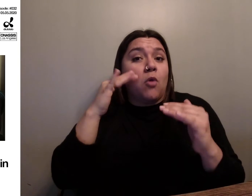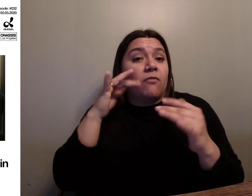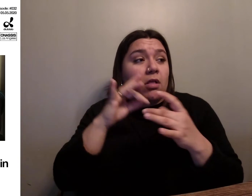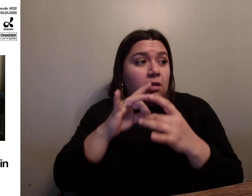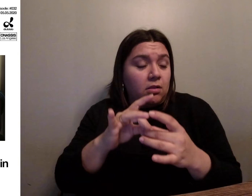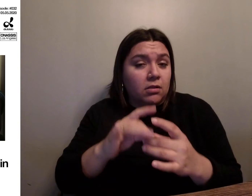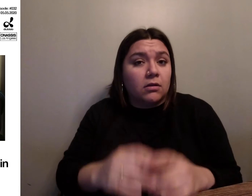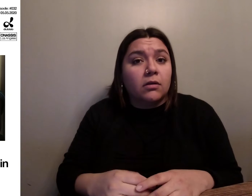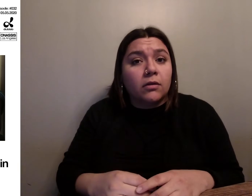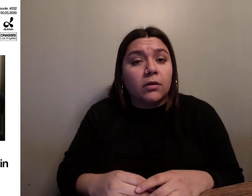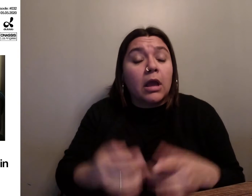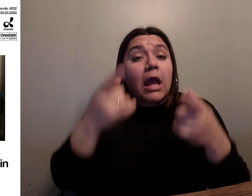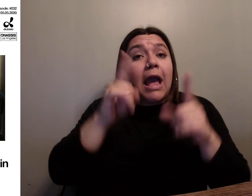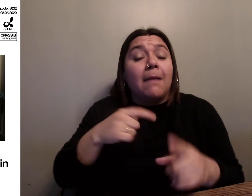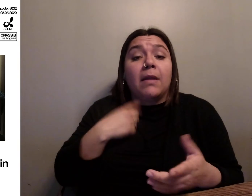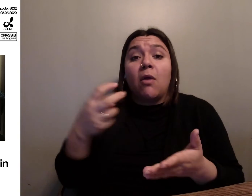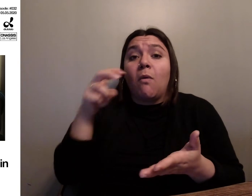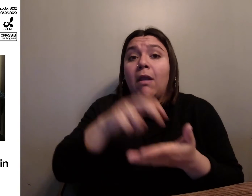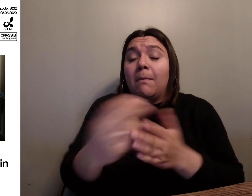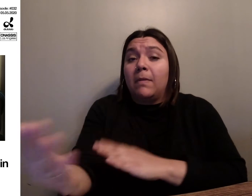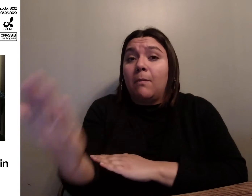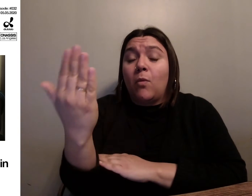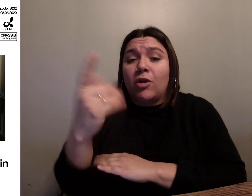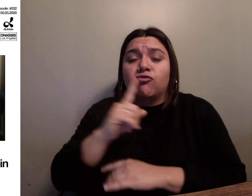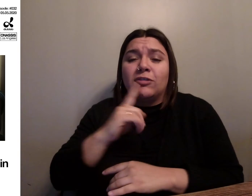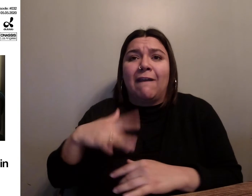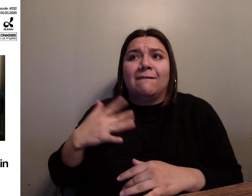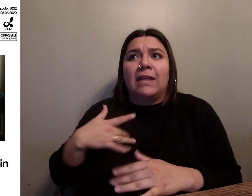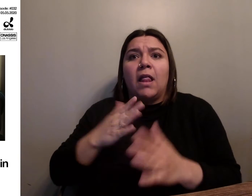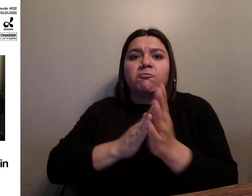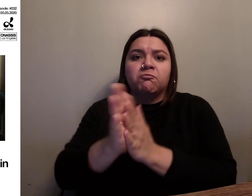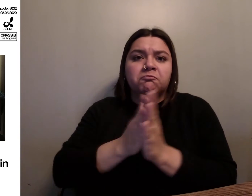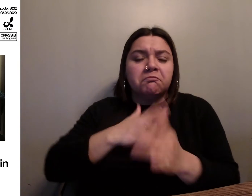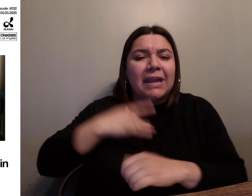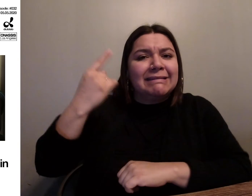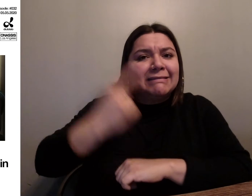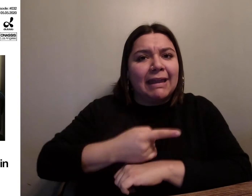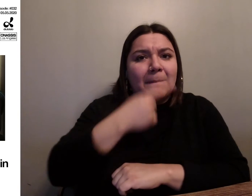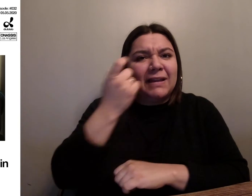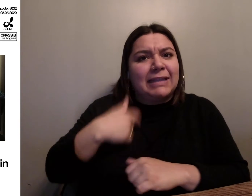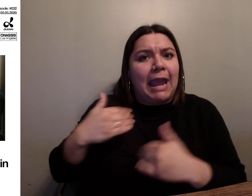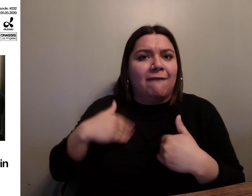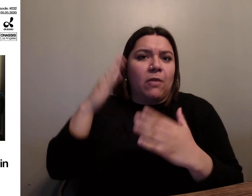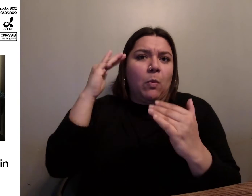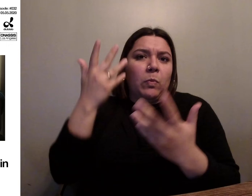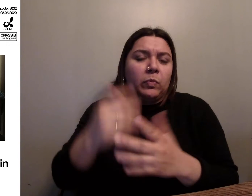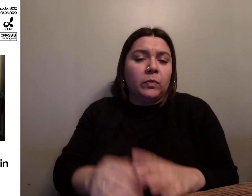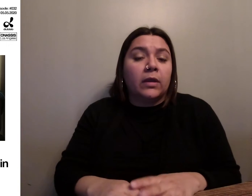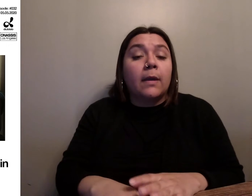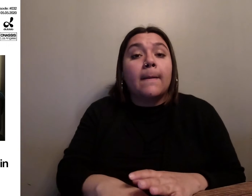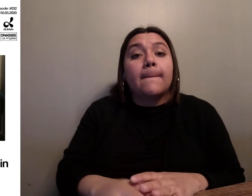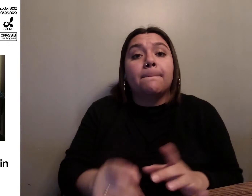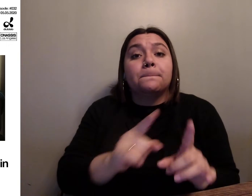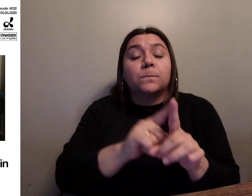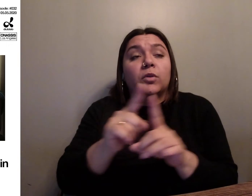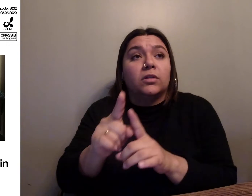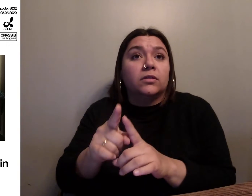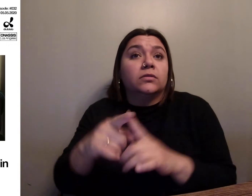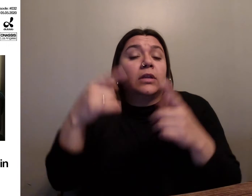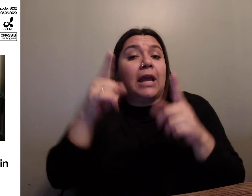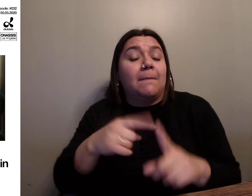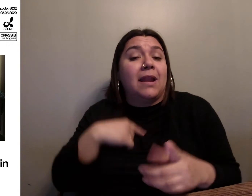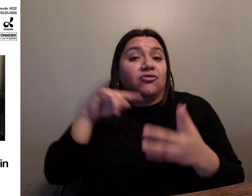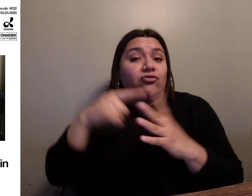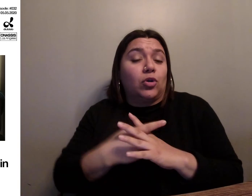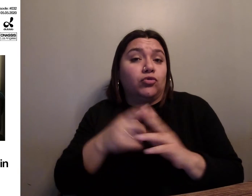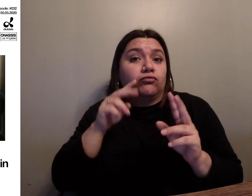But then, I began to look at my archive. I began to take a look around and see the ways in which I'm